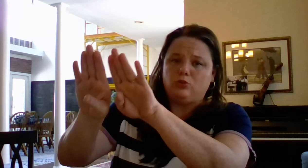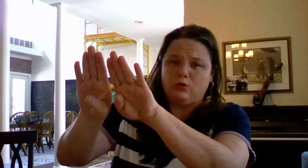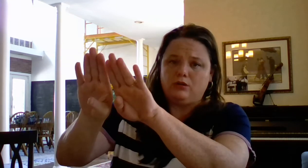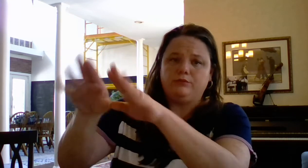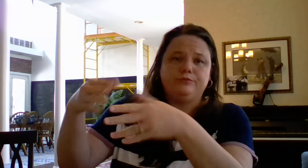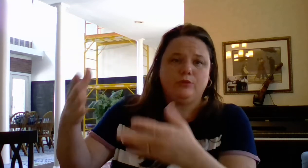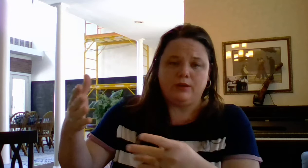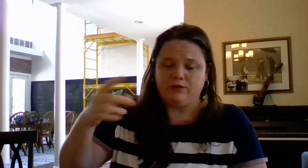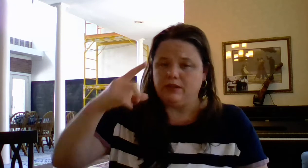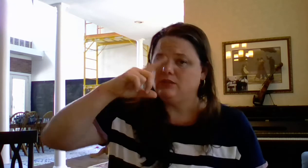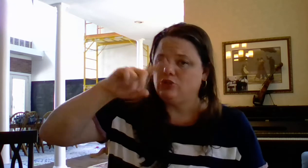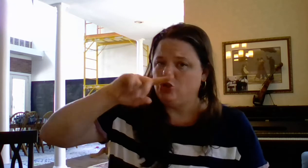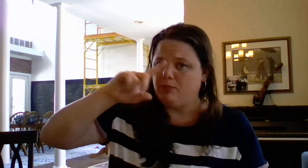door? Whatever it is, do you mind?